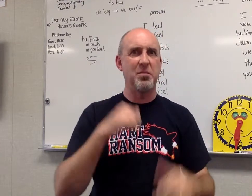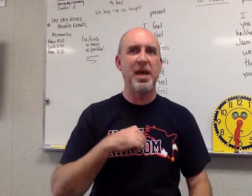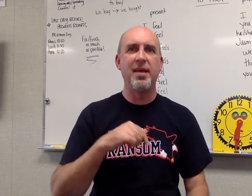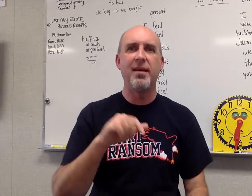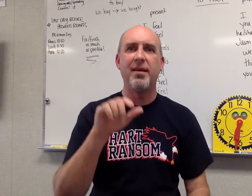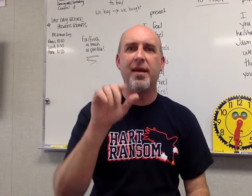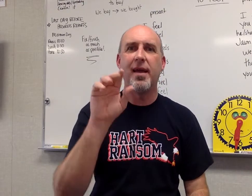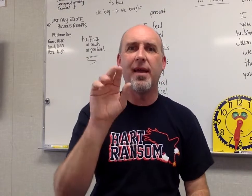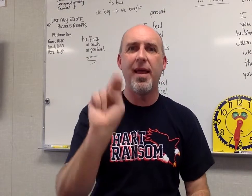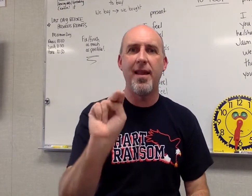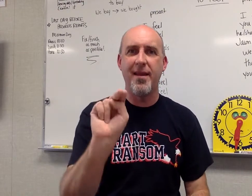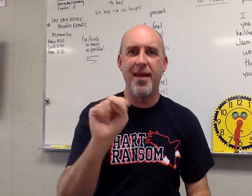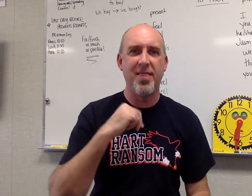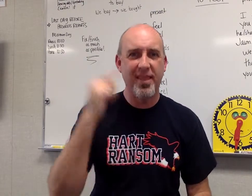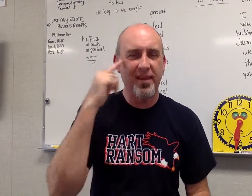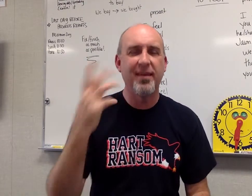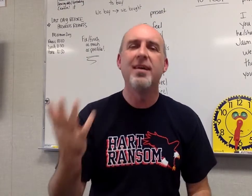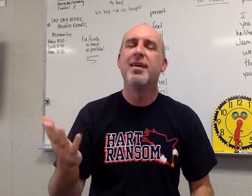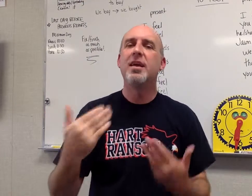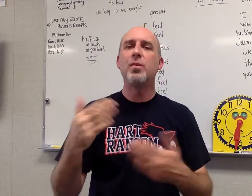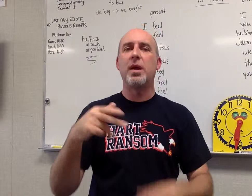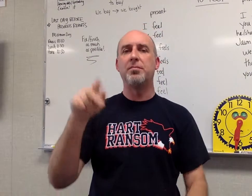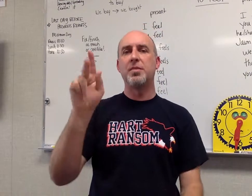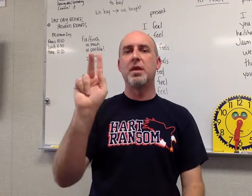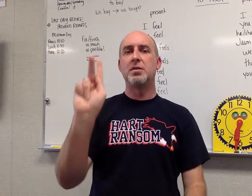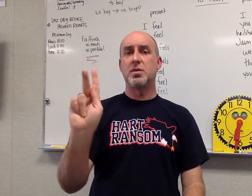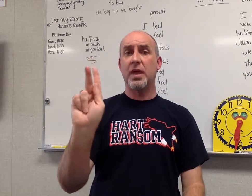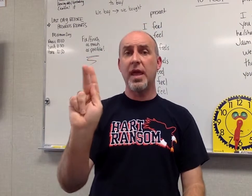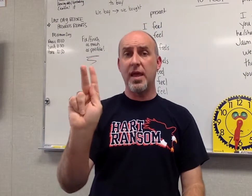my N, I think. Anyway, so K,